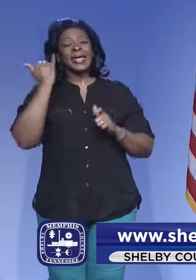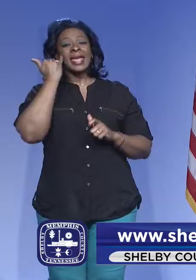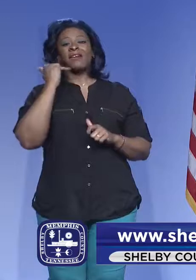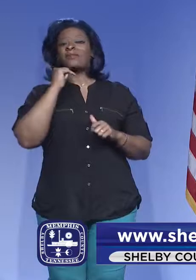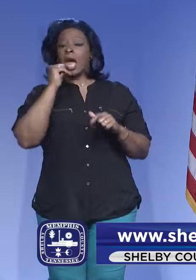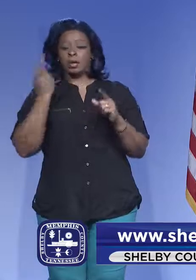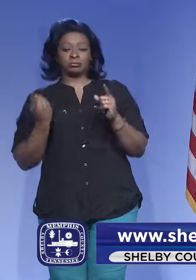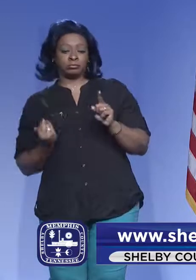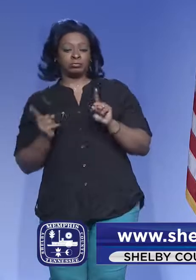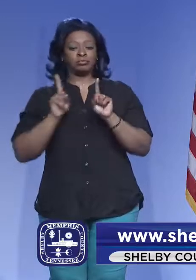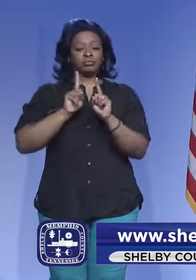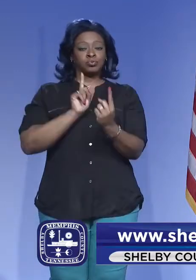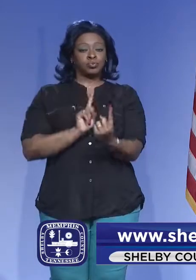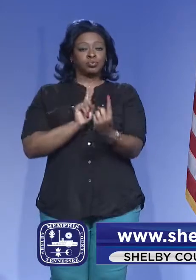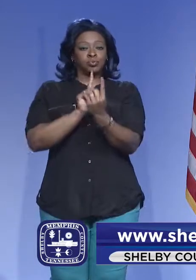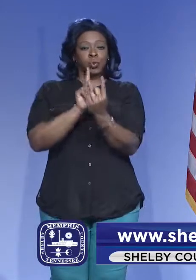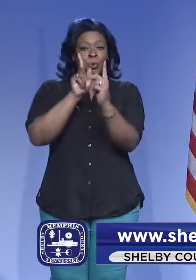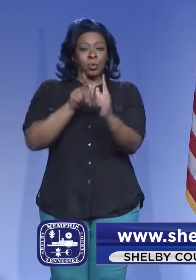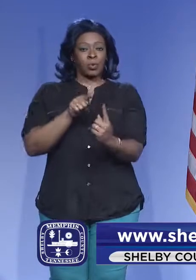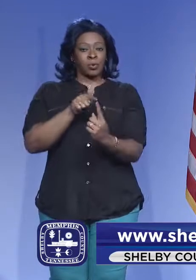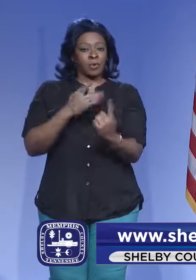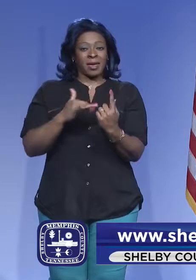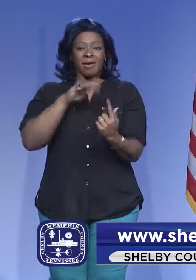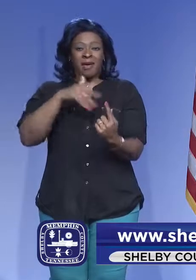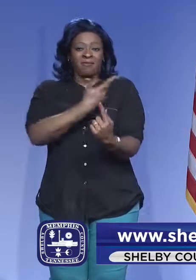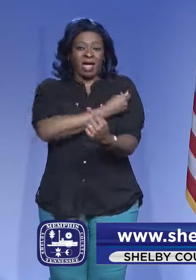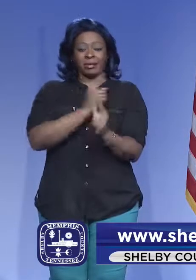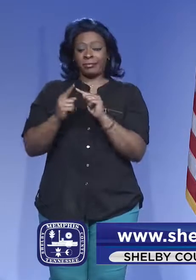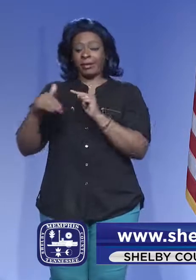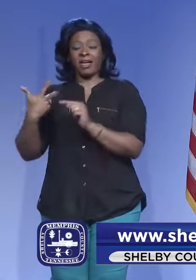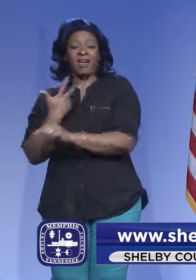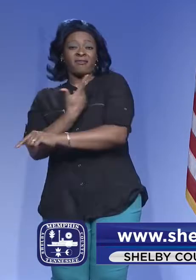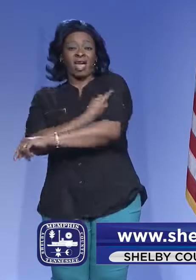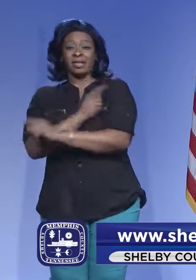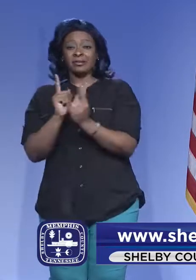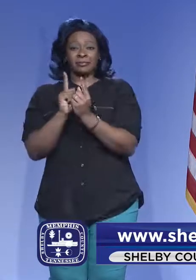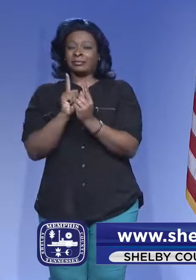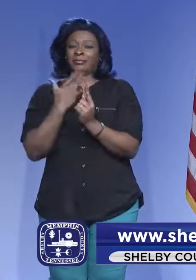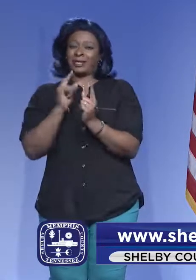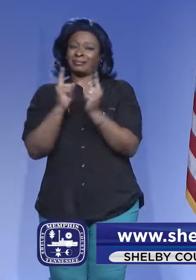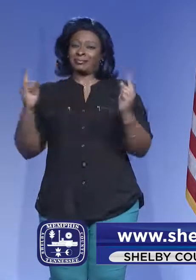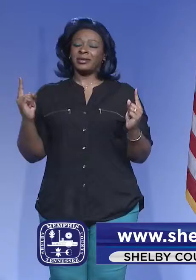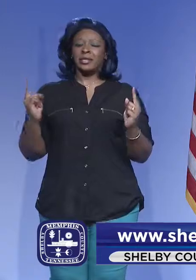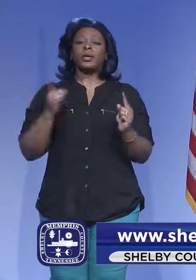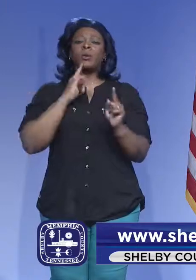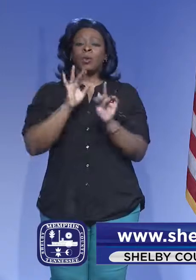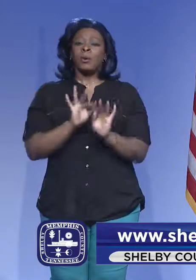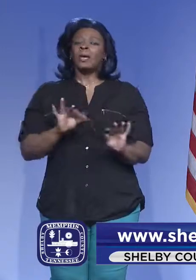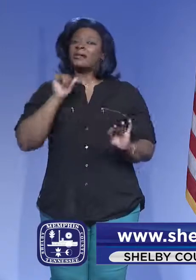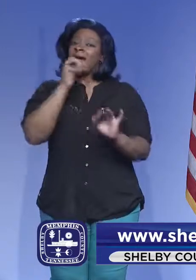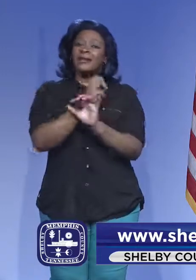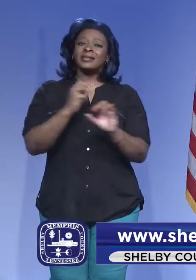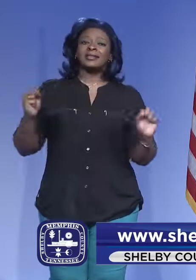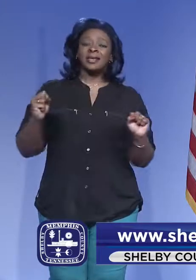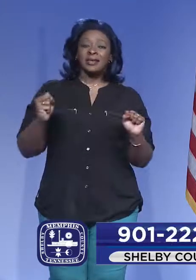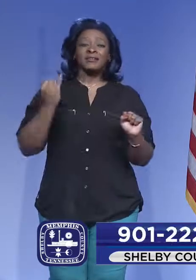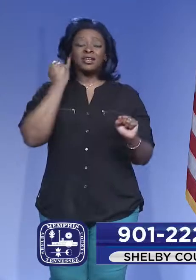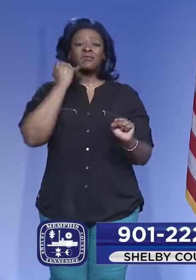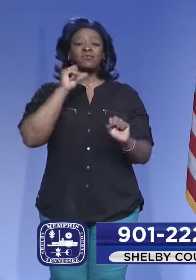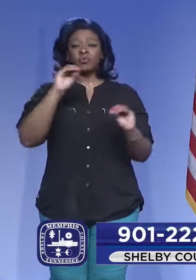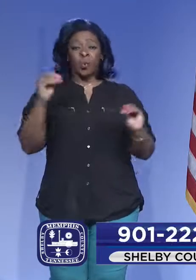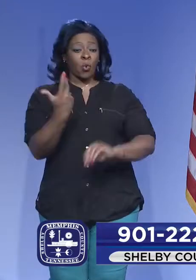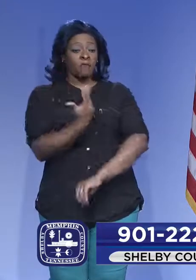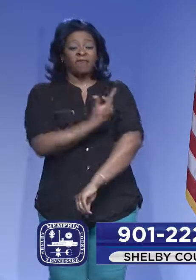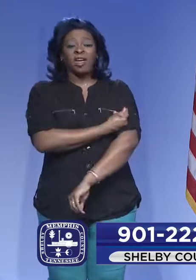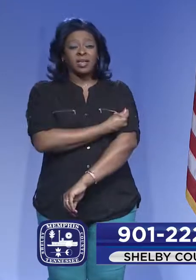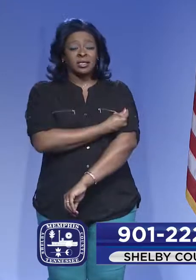close contact with anyone who might not be vaccinated. But I have to stress this: it is very unsafe at present, if you're not